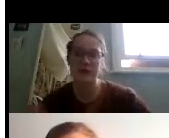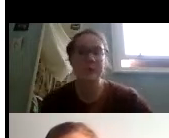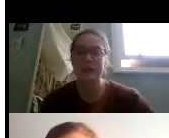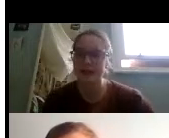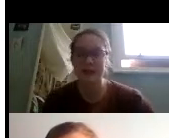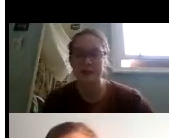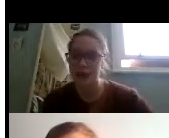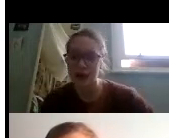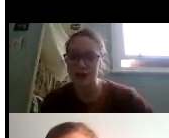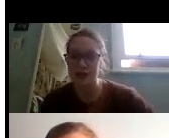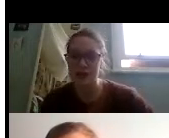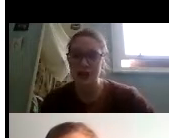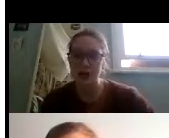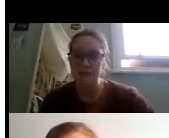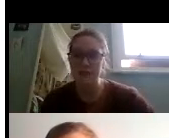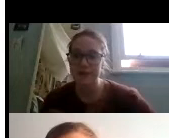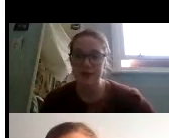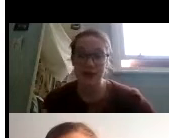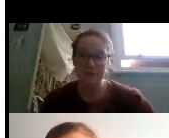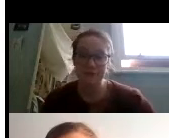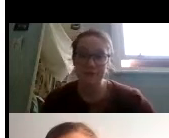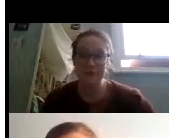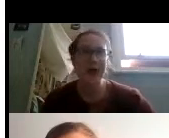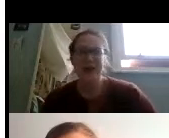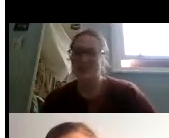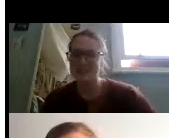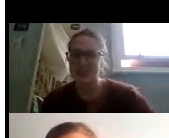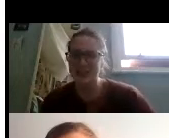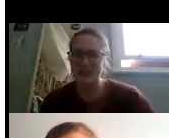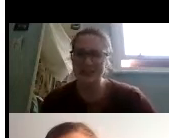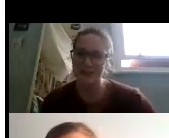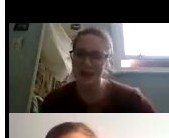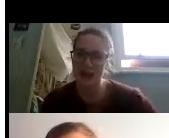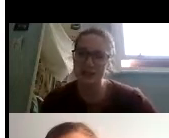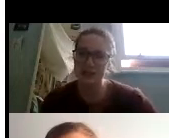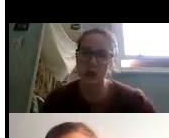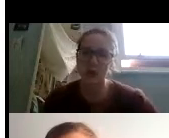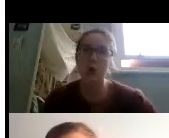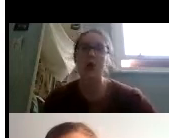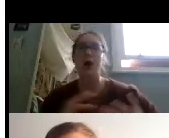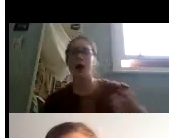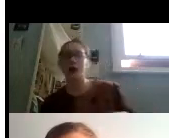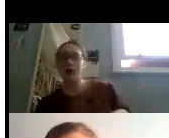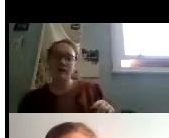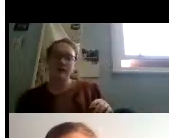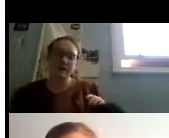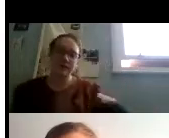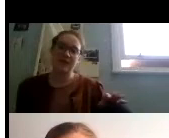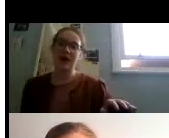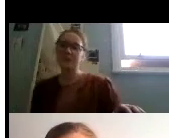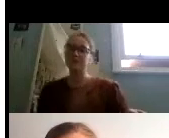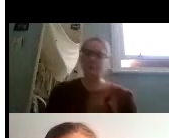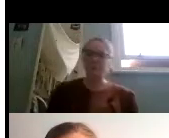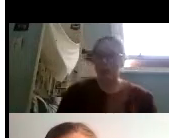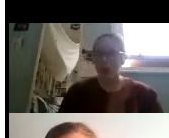language. It's completely different to English. Other than that, yeah, actually, it is really different to English. So a lot of stuff in